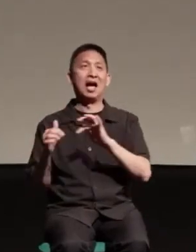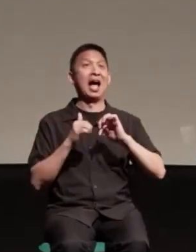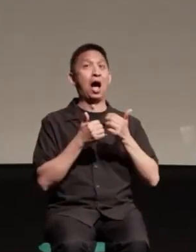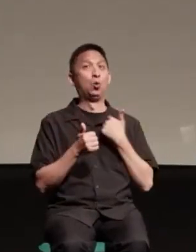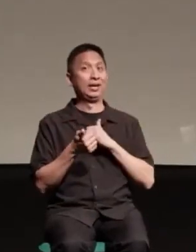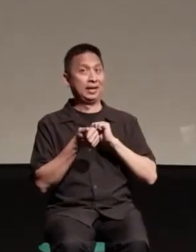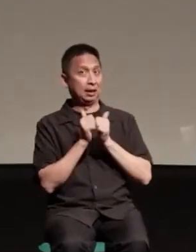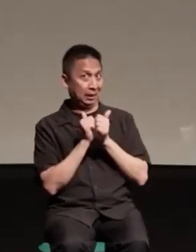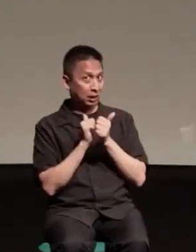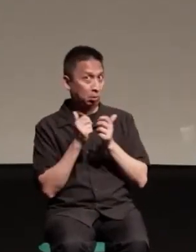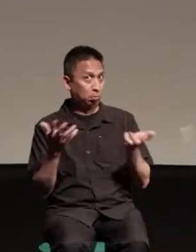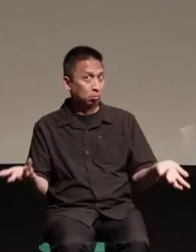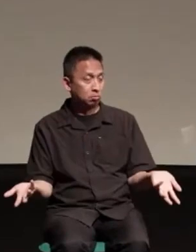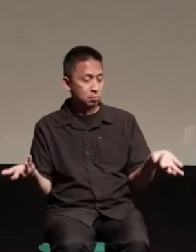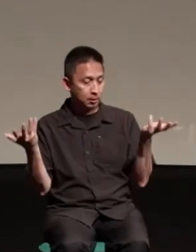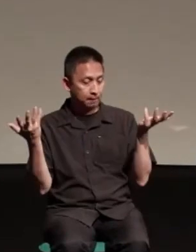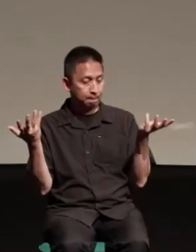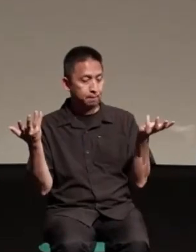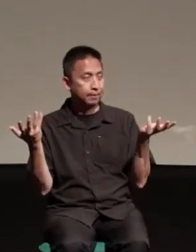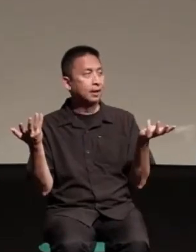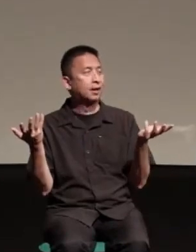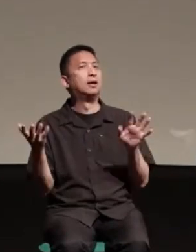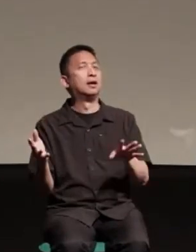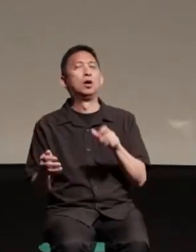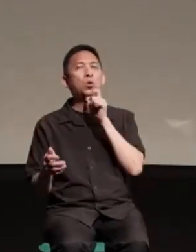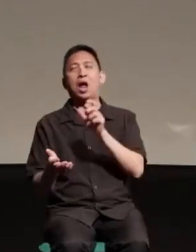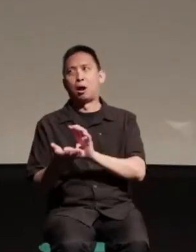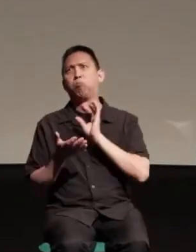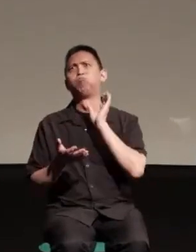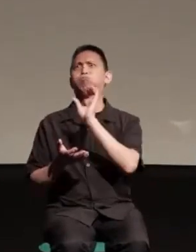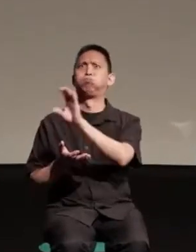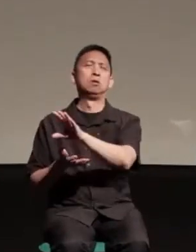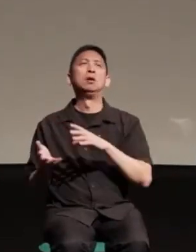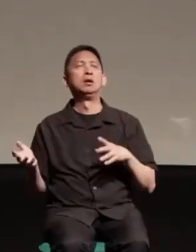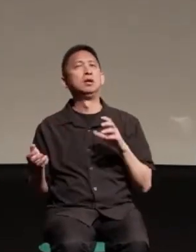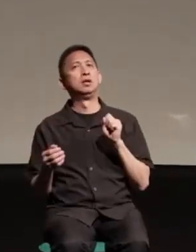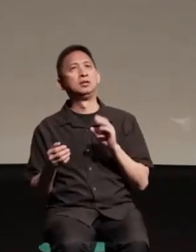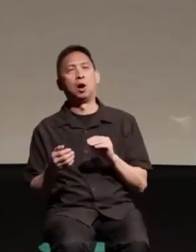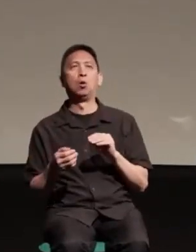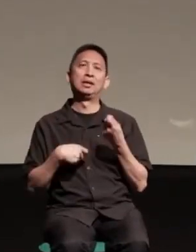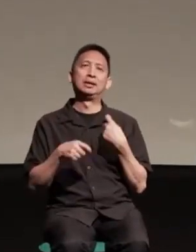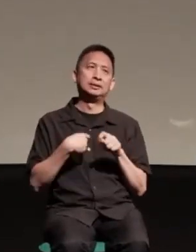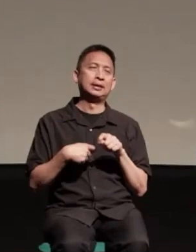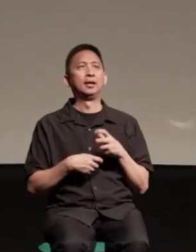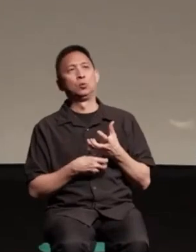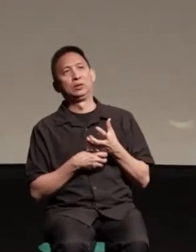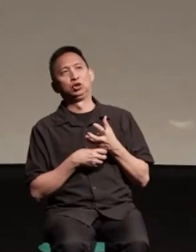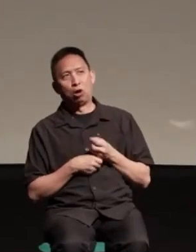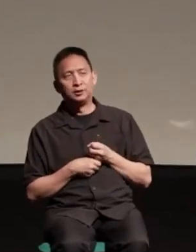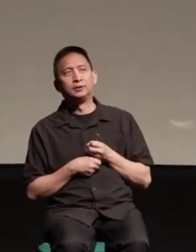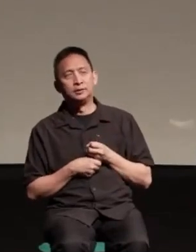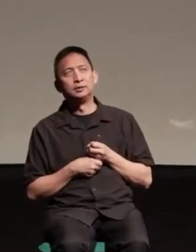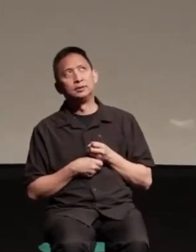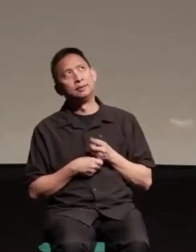compete is by, we're not going to be able to compete on money. And so we're going to have to try to compete on trust, on trying